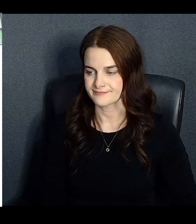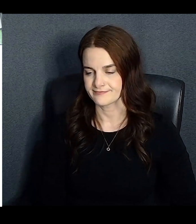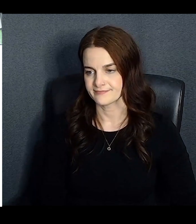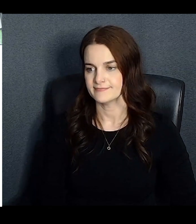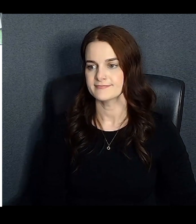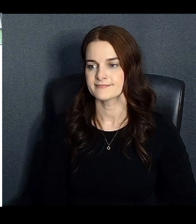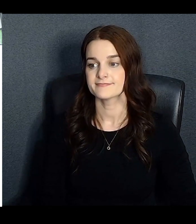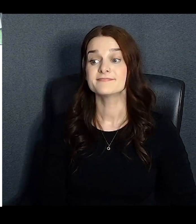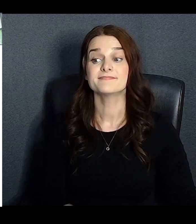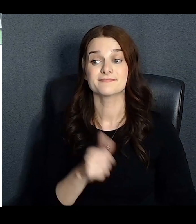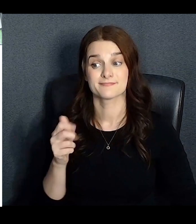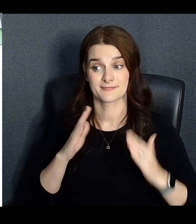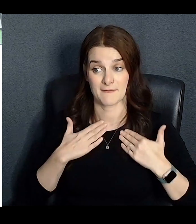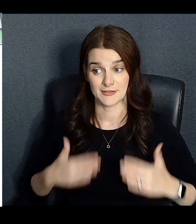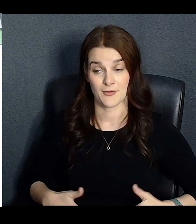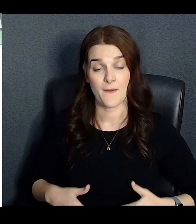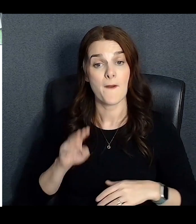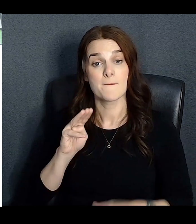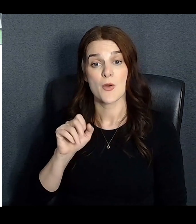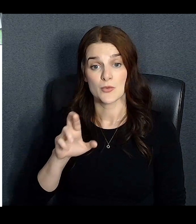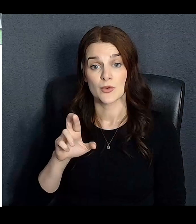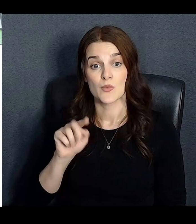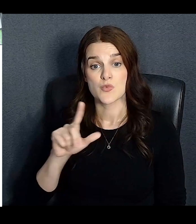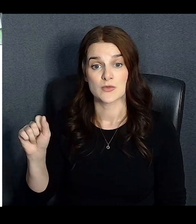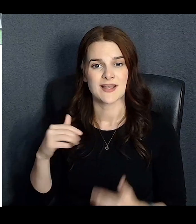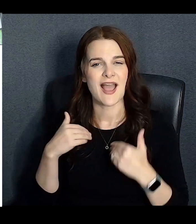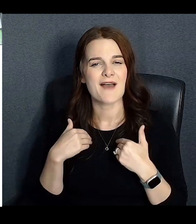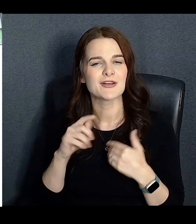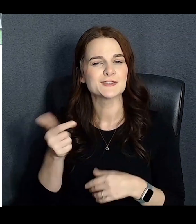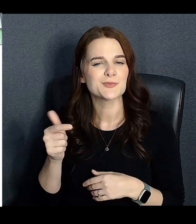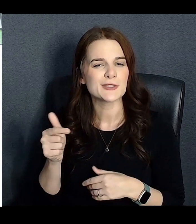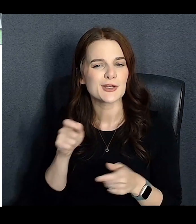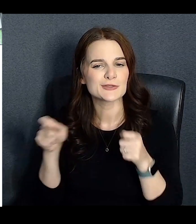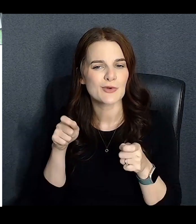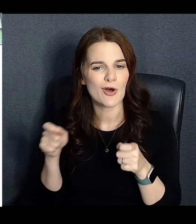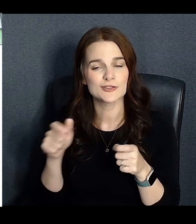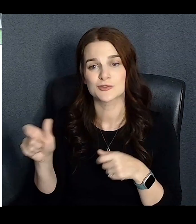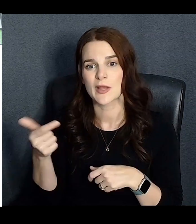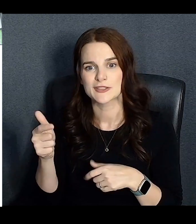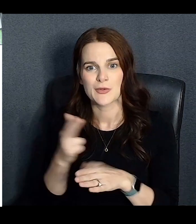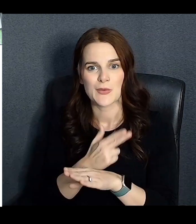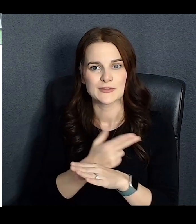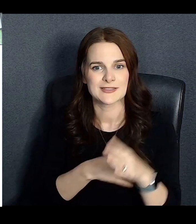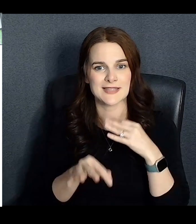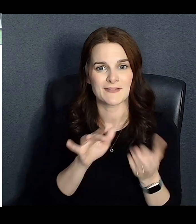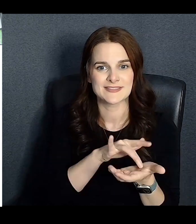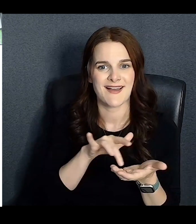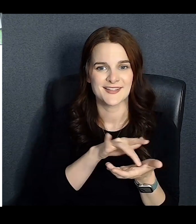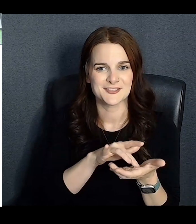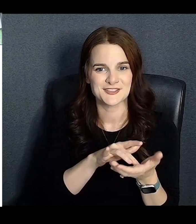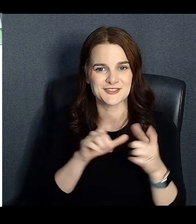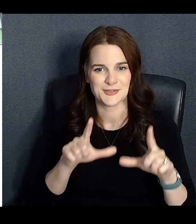Some more physical and motor tools are switch control, which allows you to use switches to control your phone rather than the touch screen. So maybe